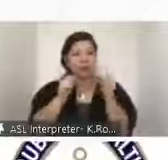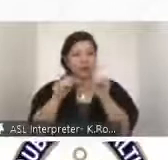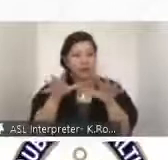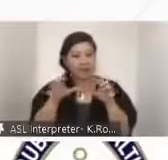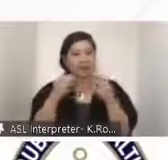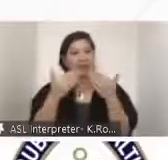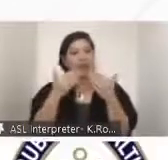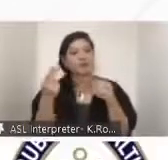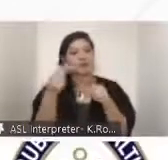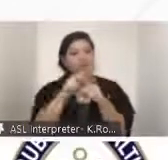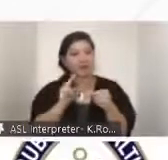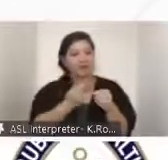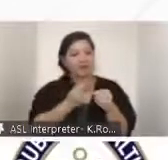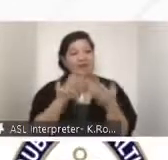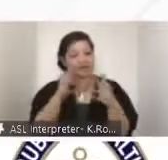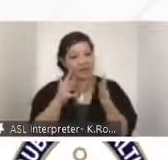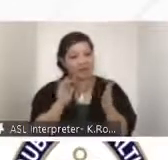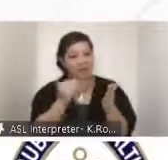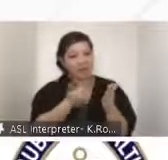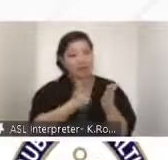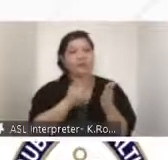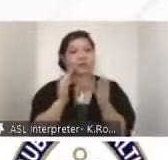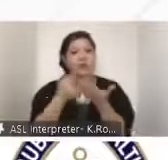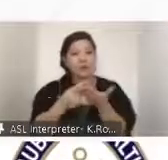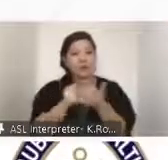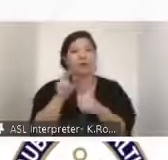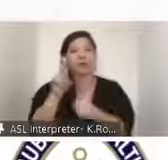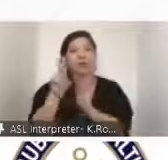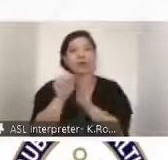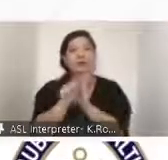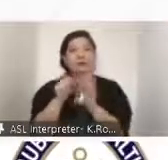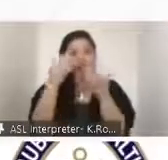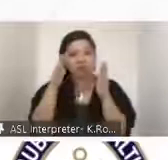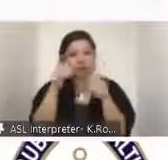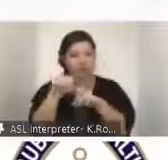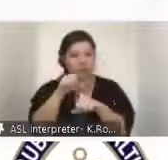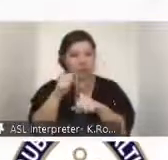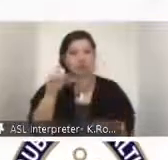thank you for joining us. This will conclude our conversation with U.S. Surgeon General, Dr. Jerome Adams.